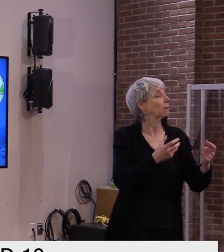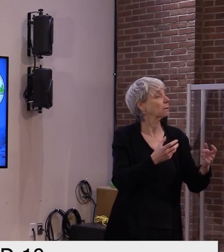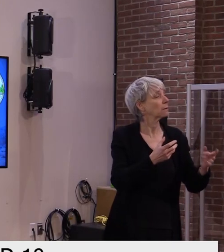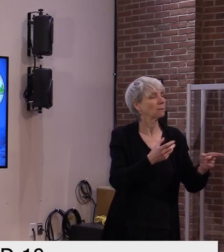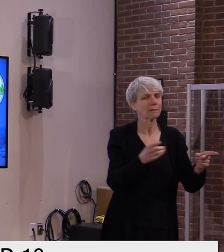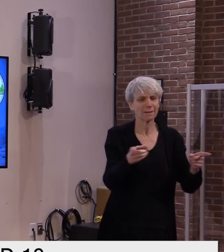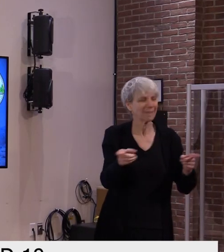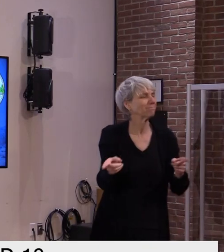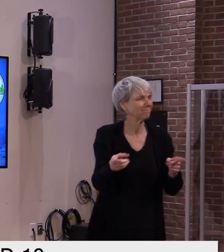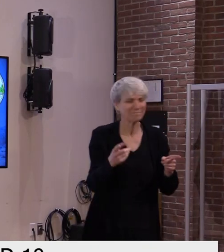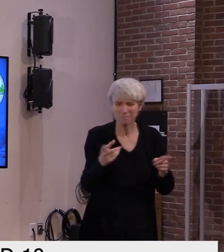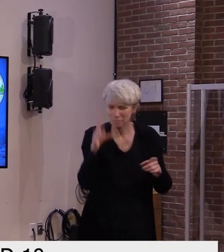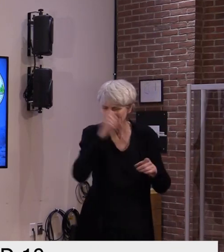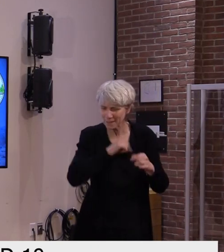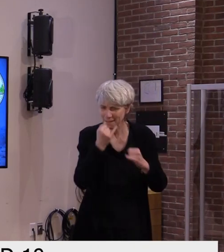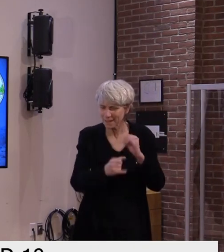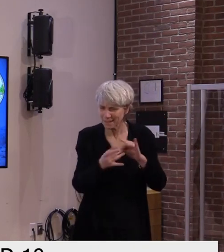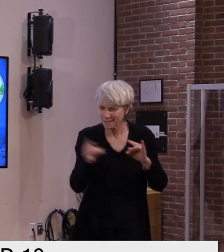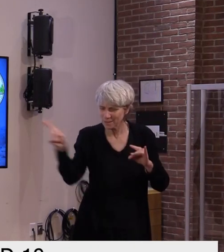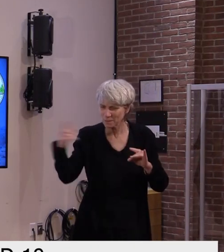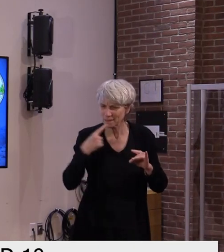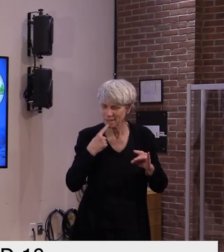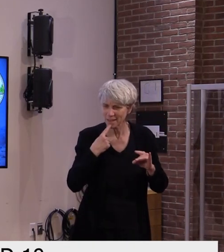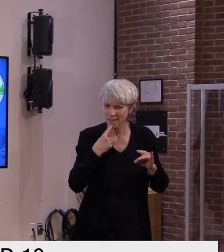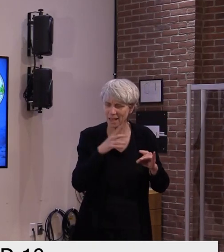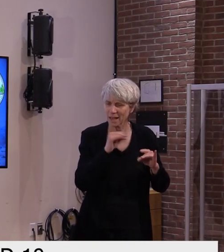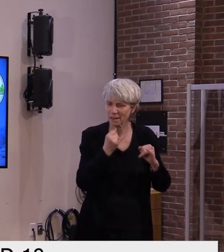What were the last few words you said? People are...